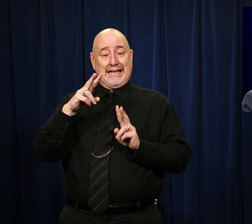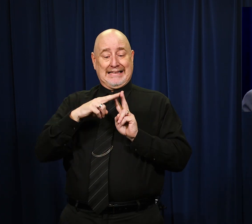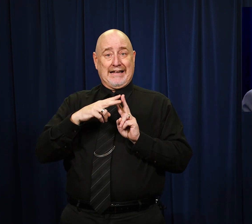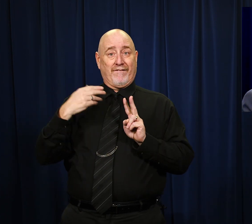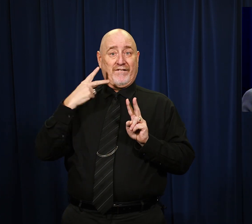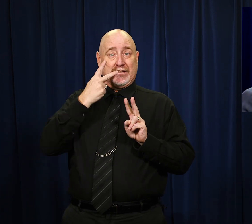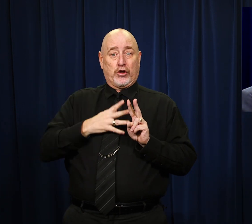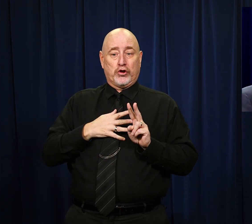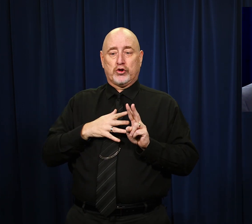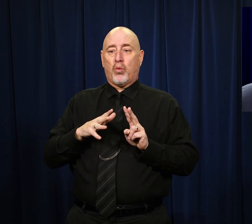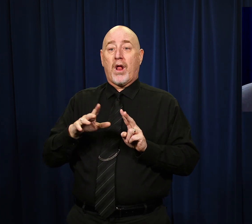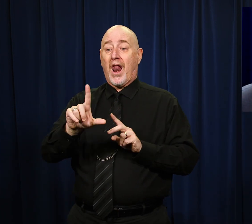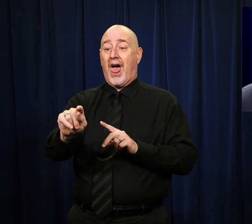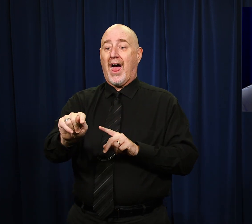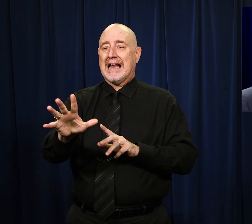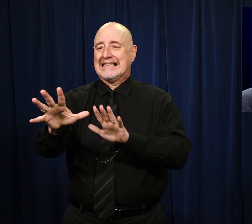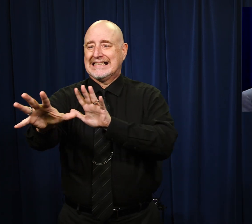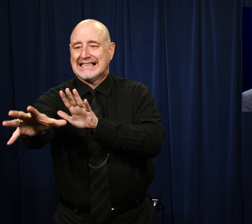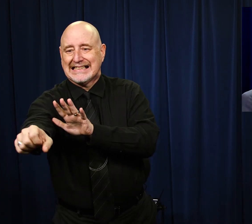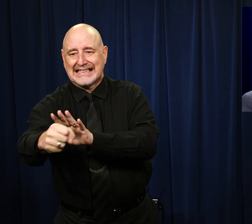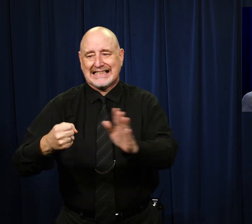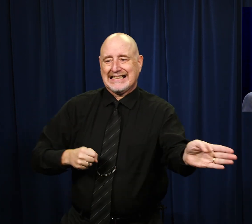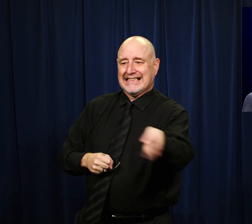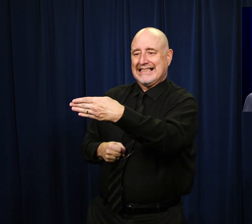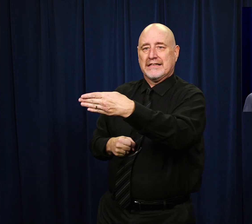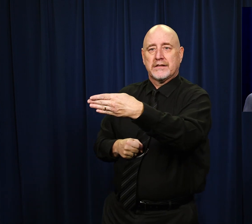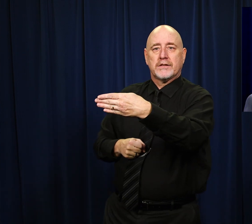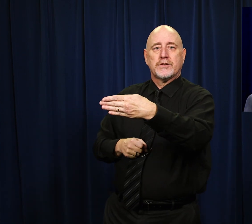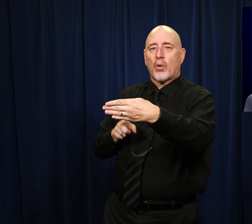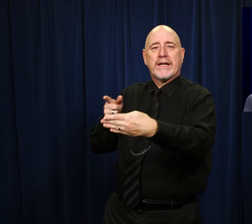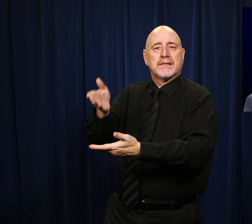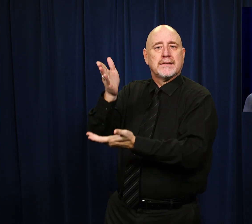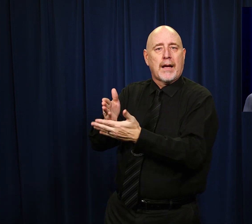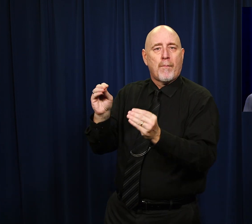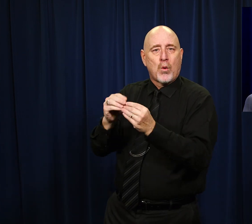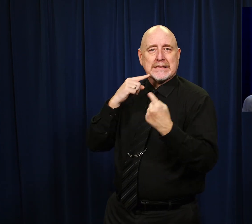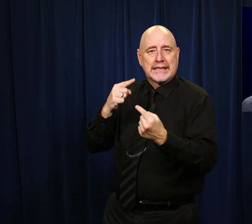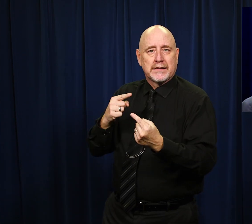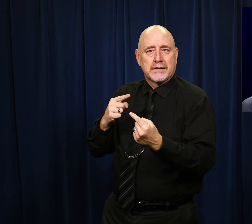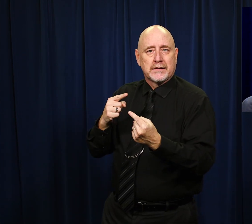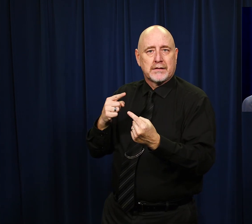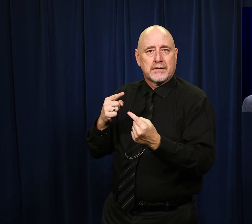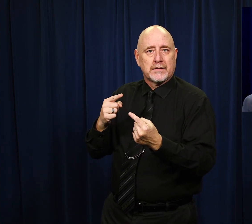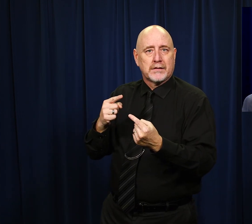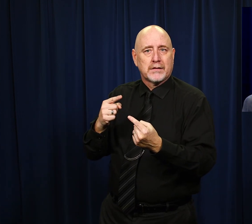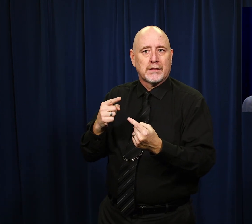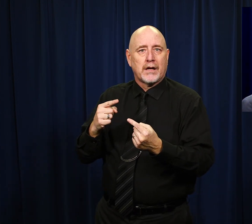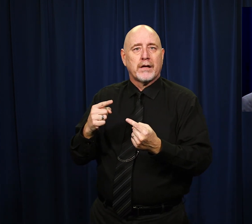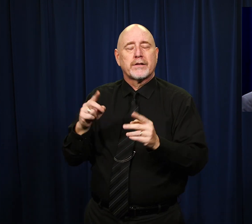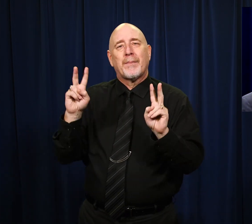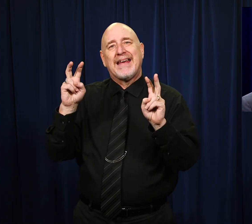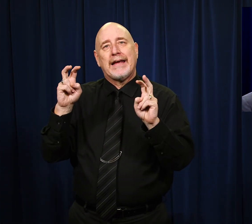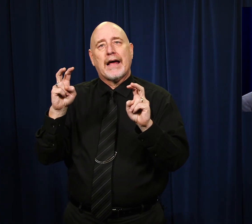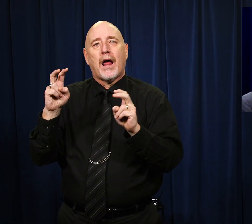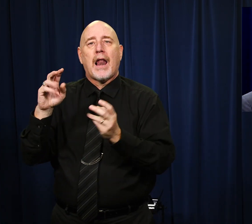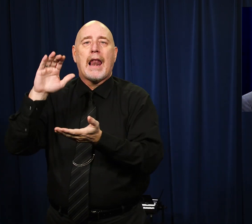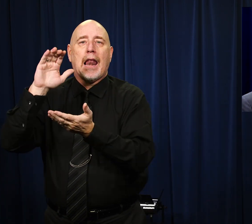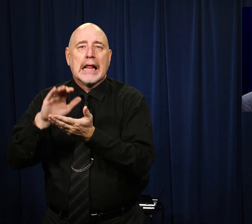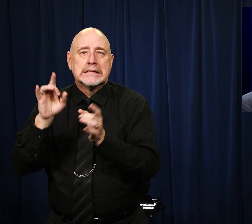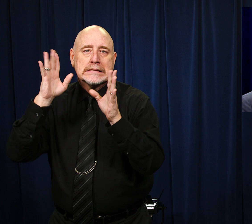house and spare him from committing more sin. Doing a lesser sin, quote, if you